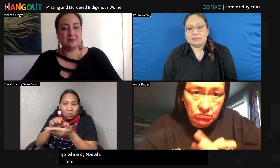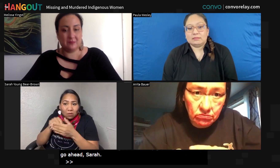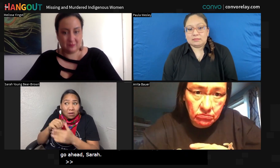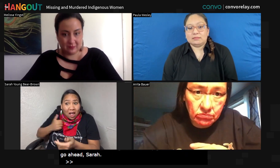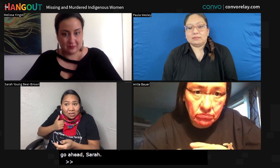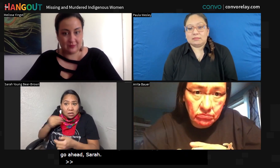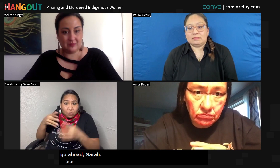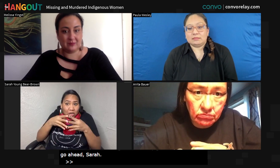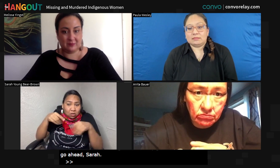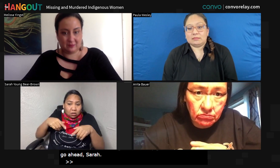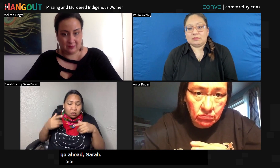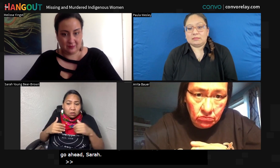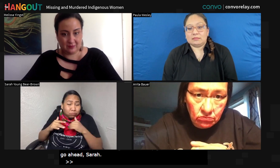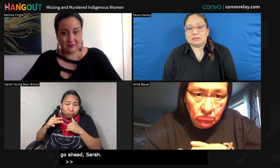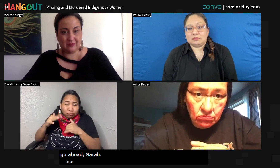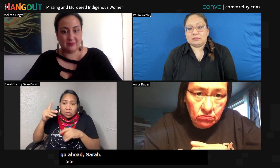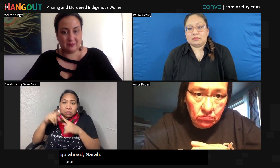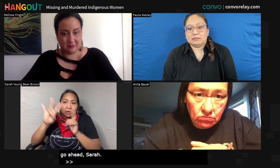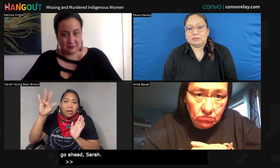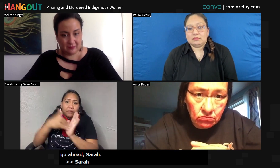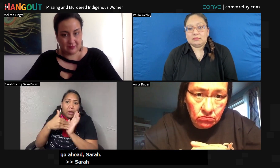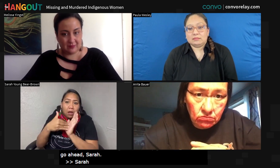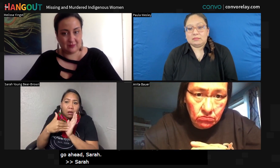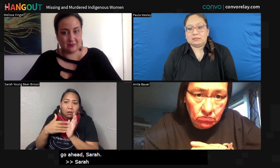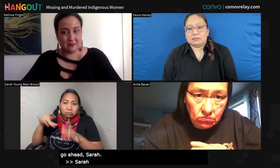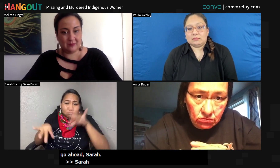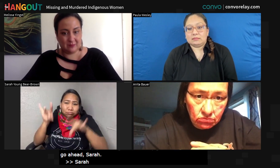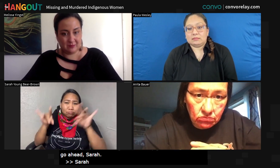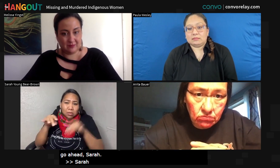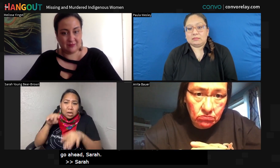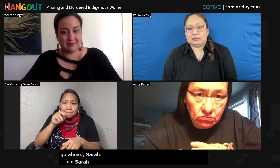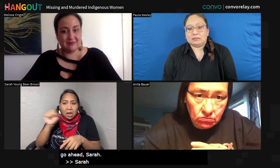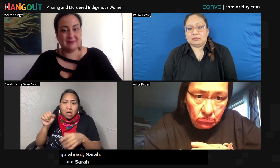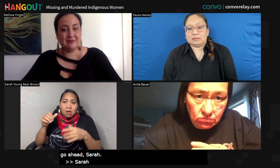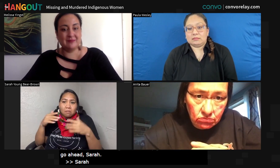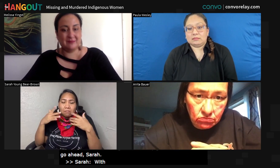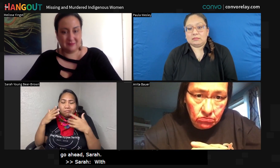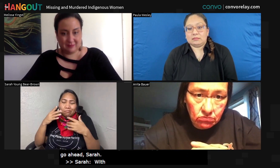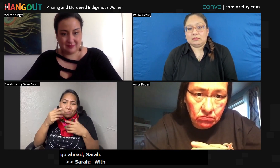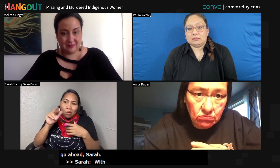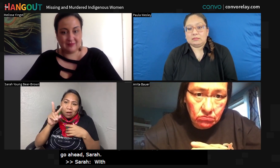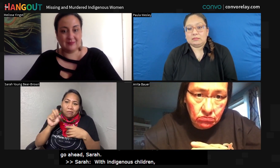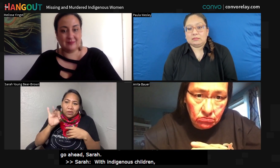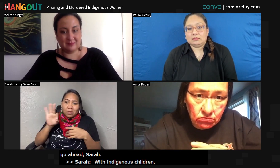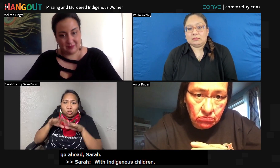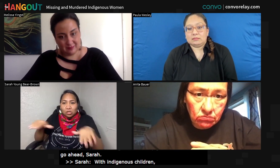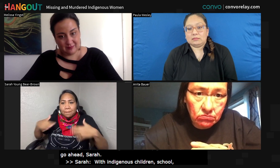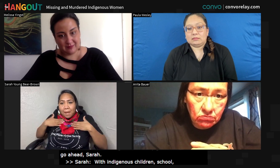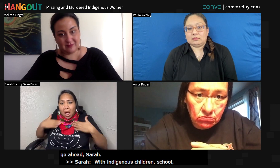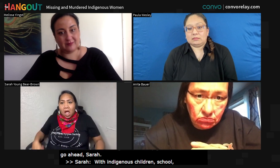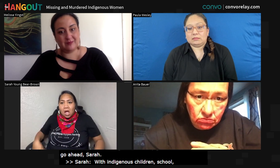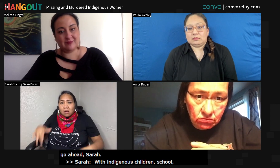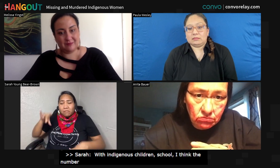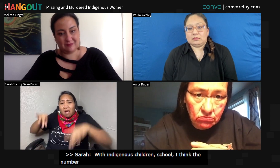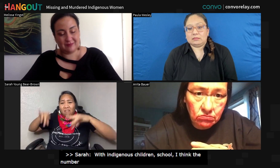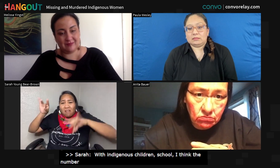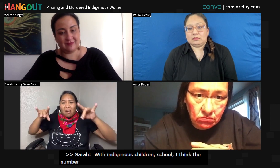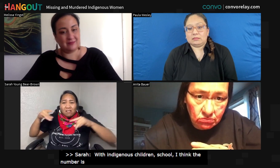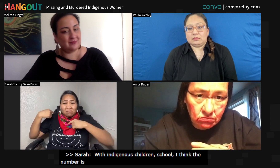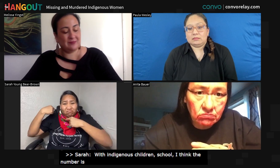School, I think the number is more upwards of 7,000, where they